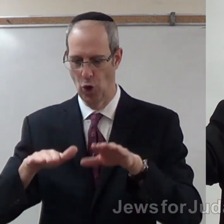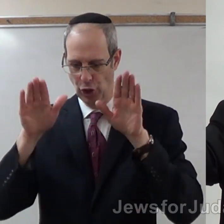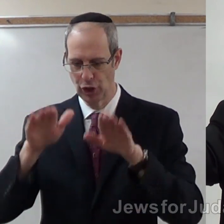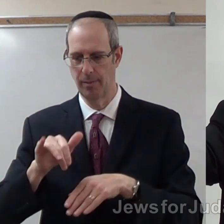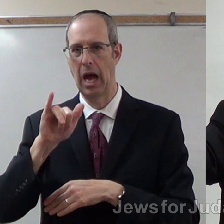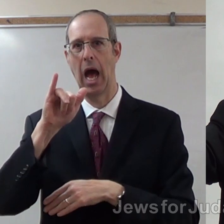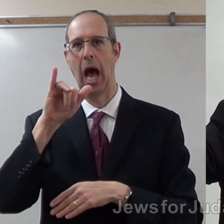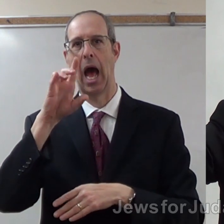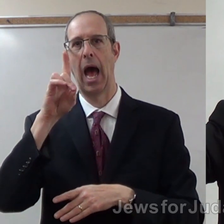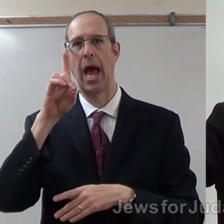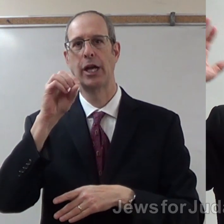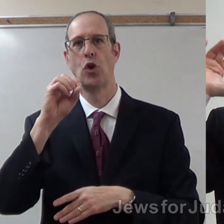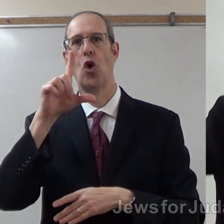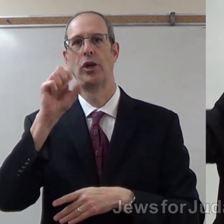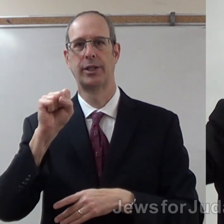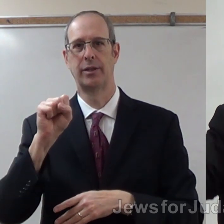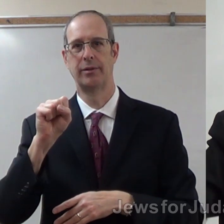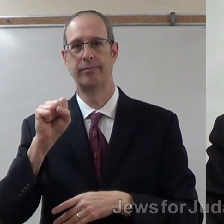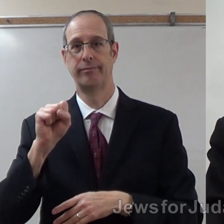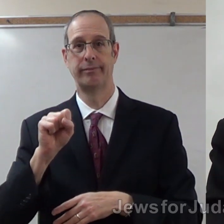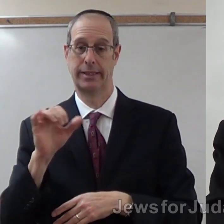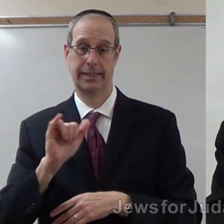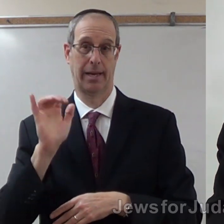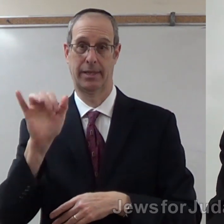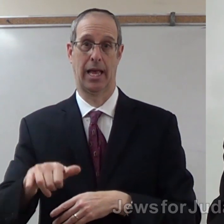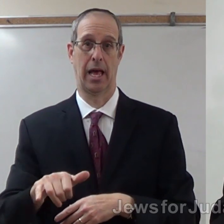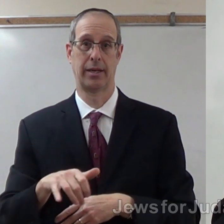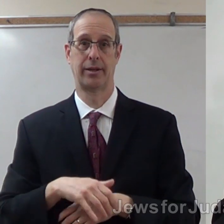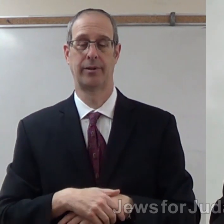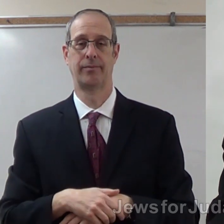idols. It's like they worshipped idols.